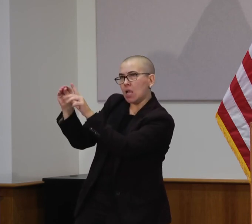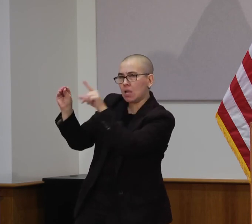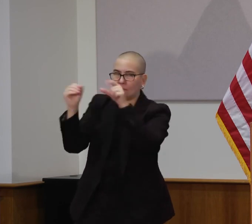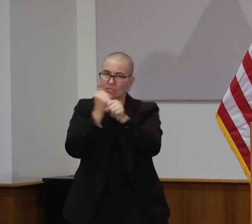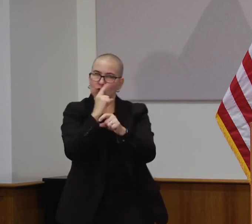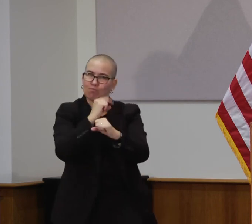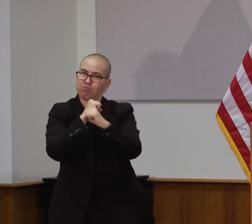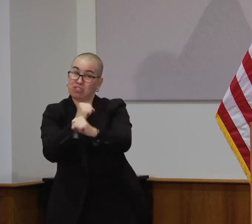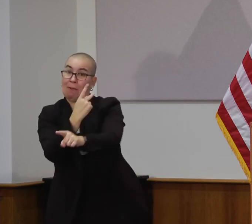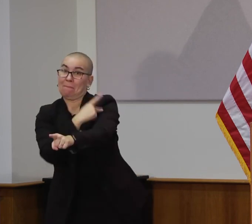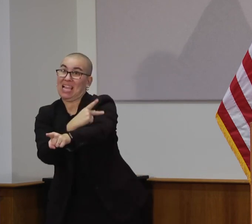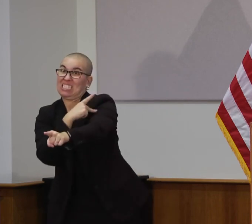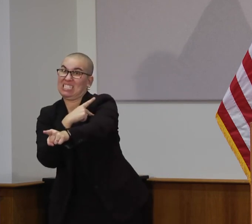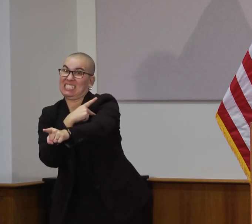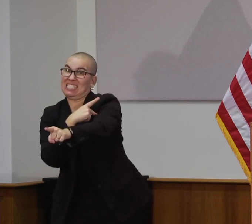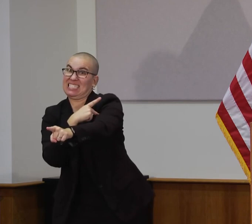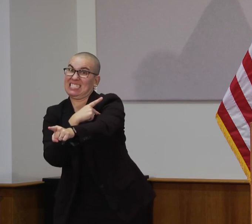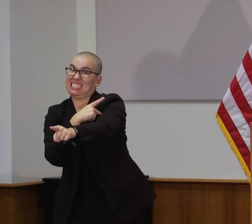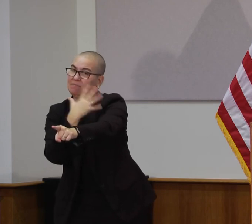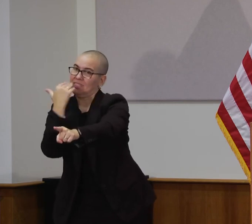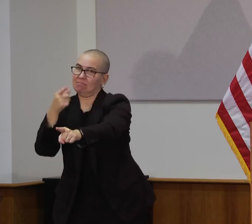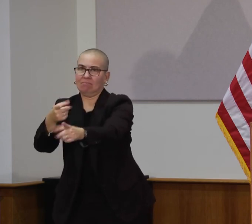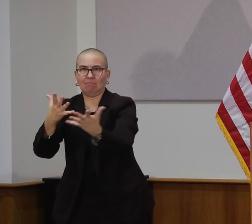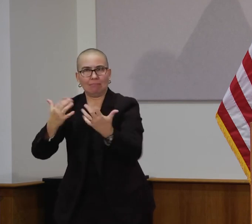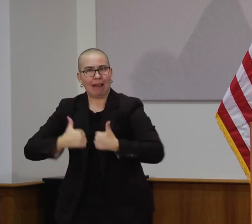to make a decision that they are not protected to make.